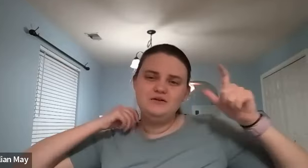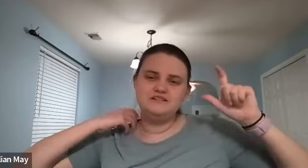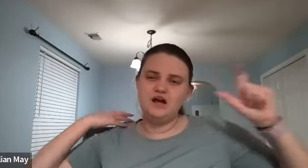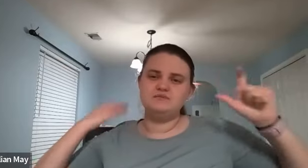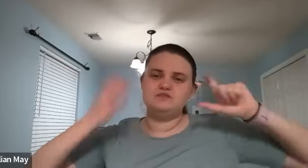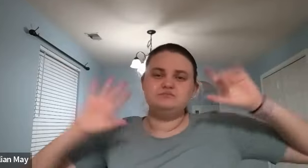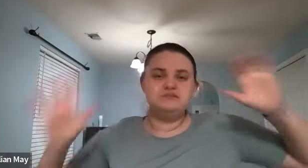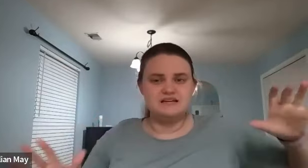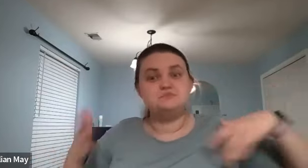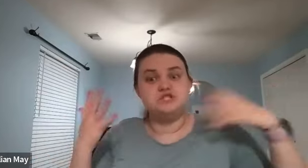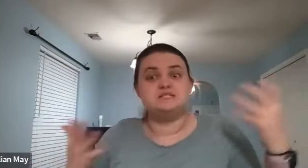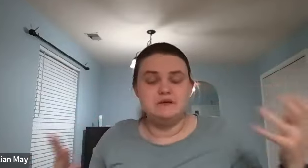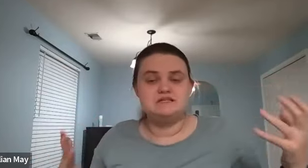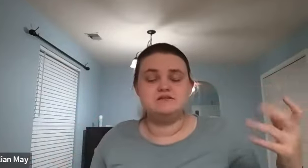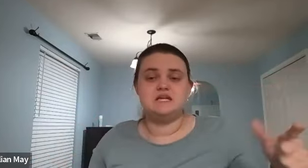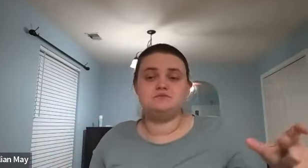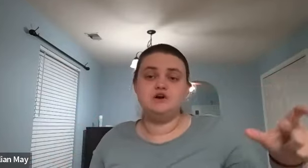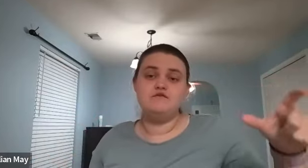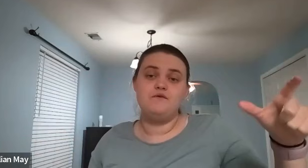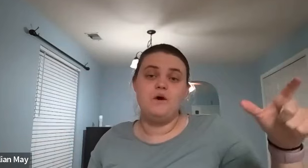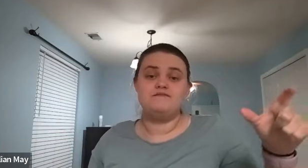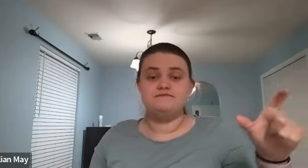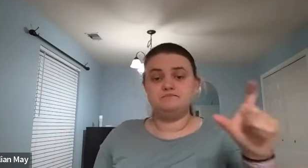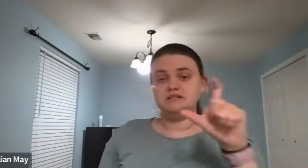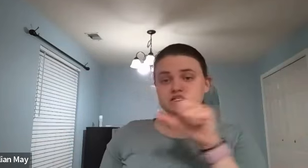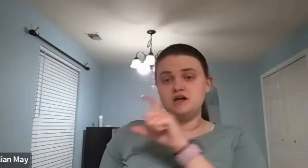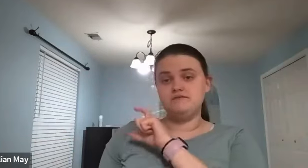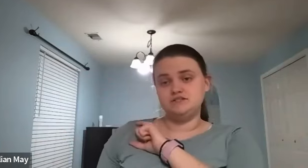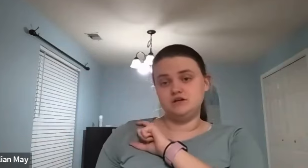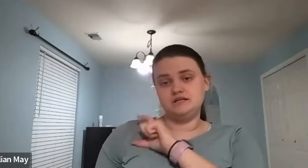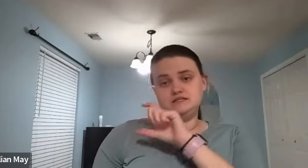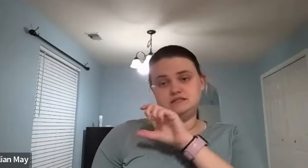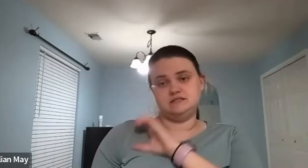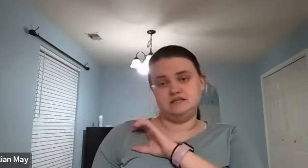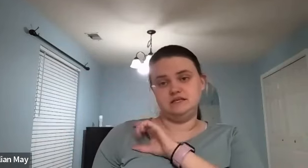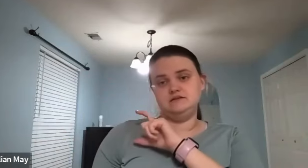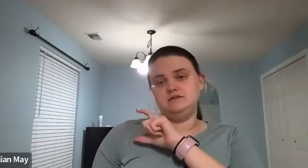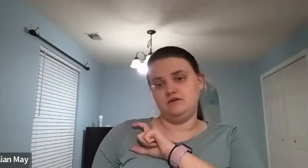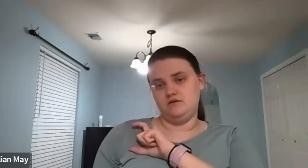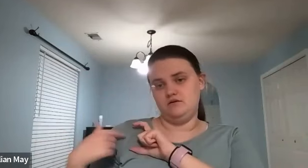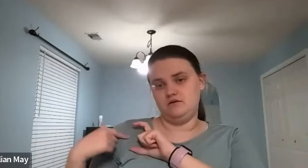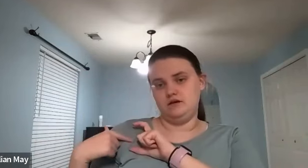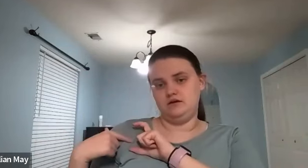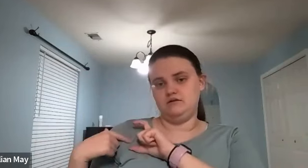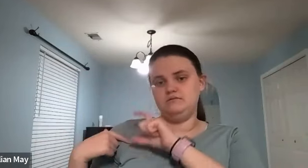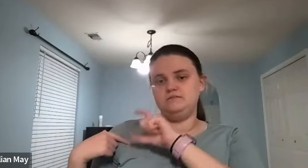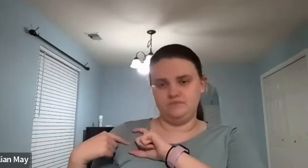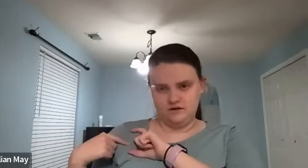only talked about the place, which is basically the same. So for police officer, it's the C here,